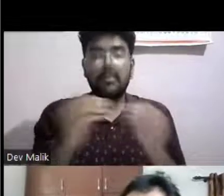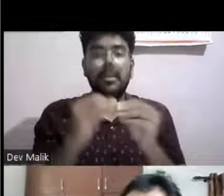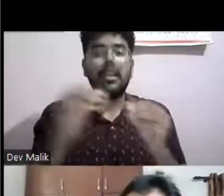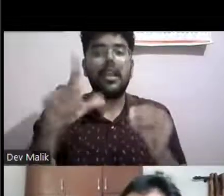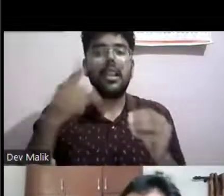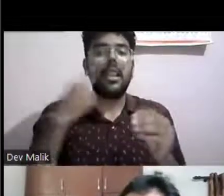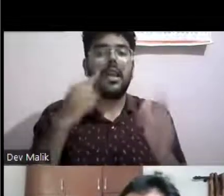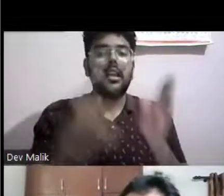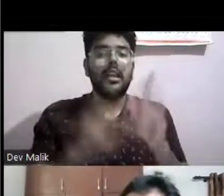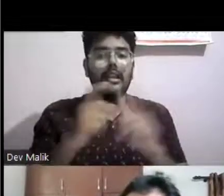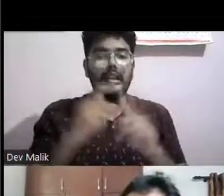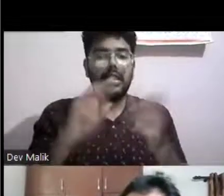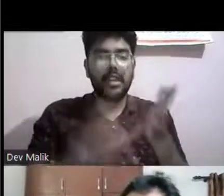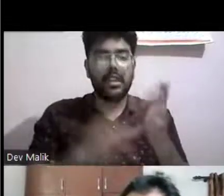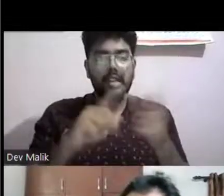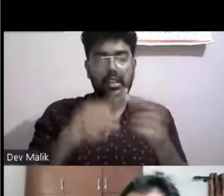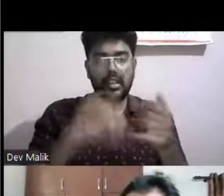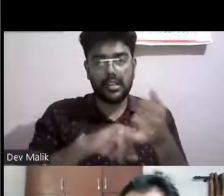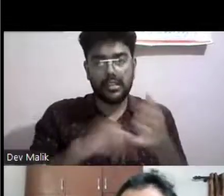status.